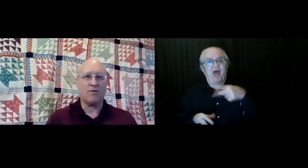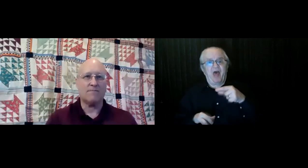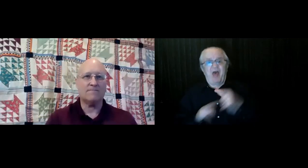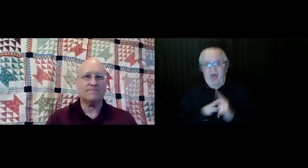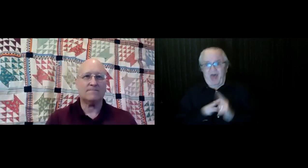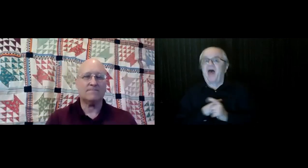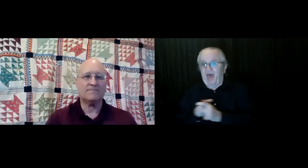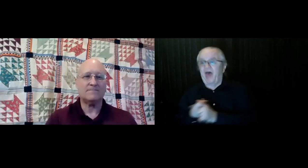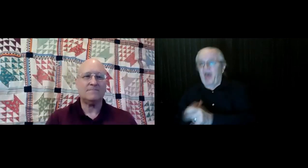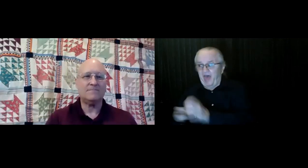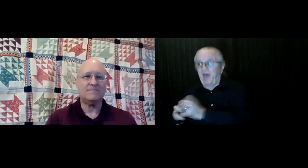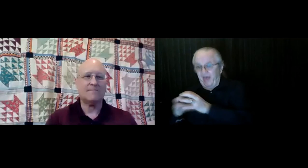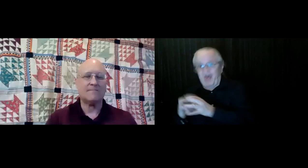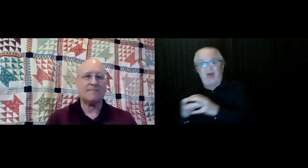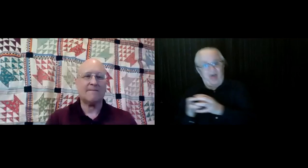to her.